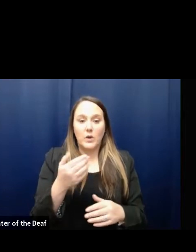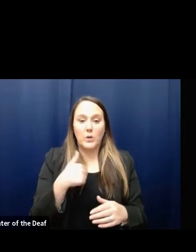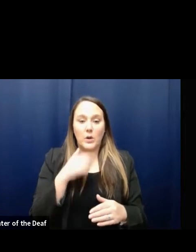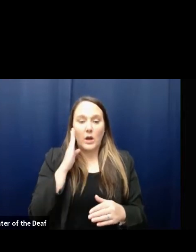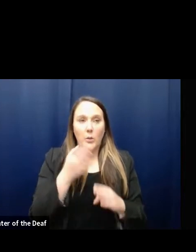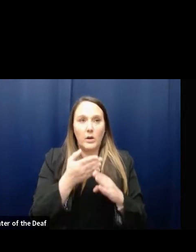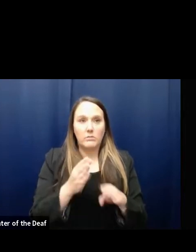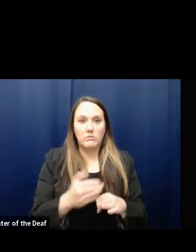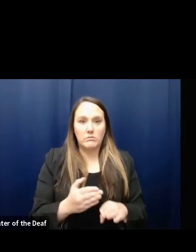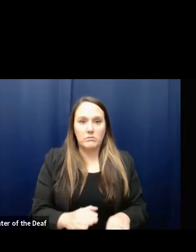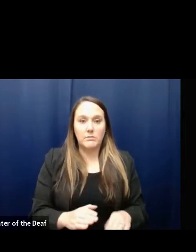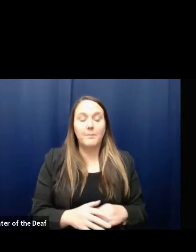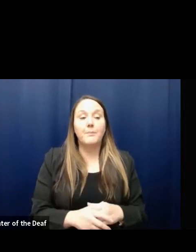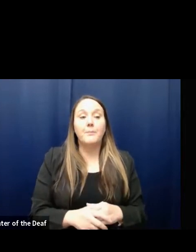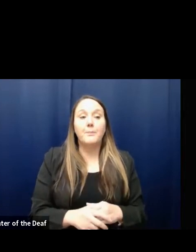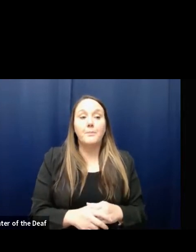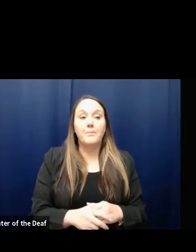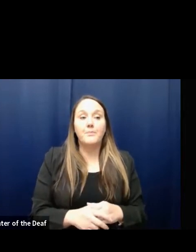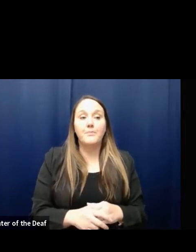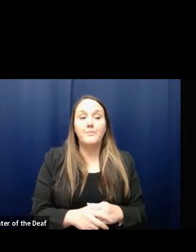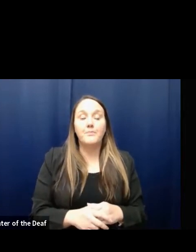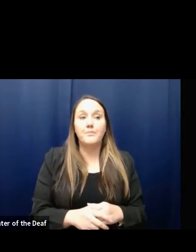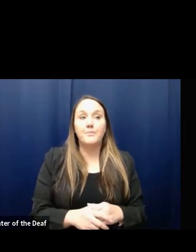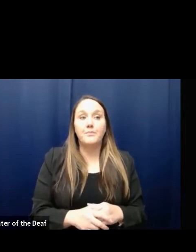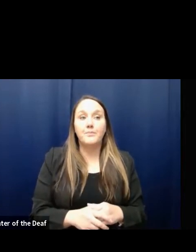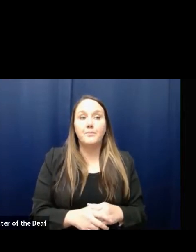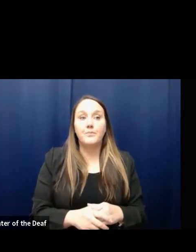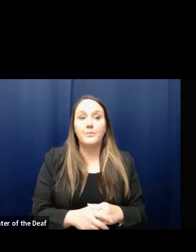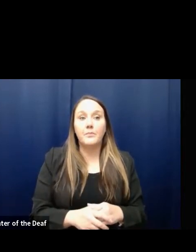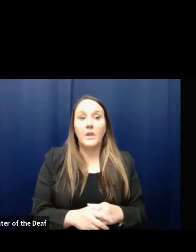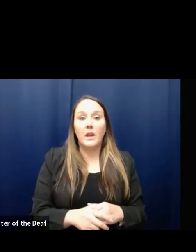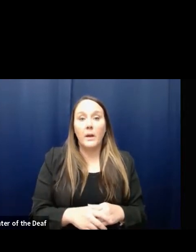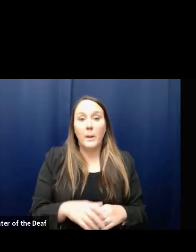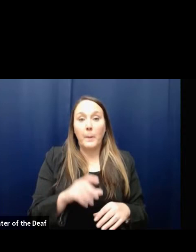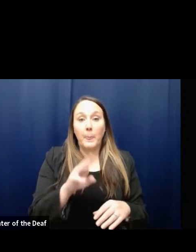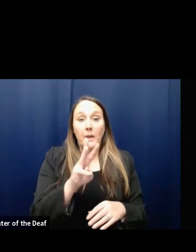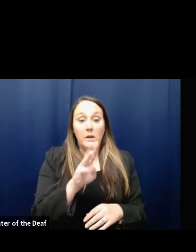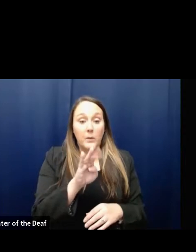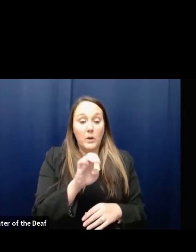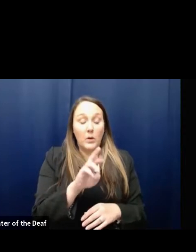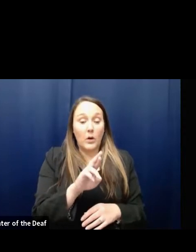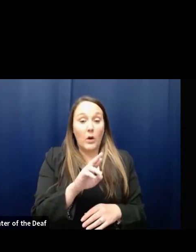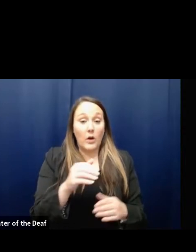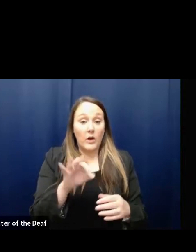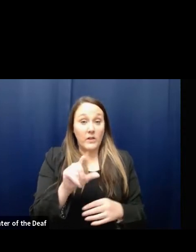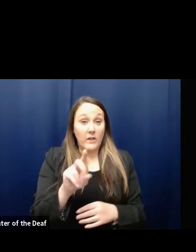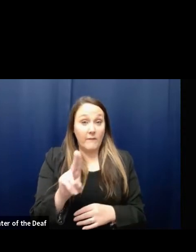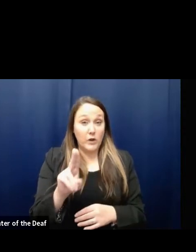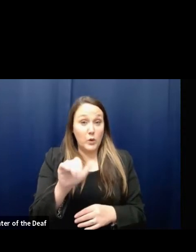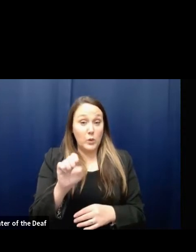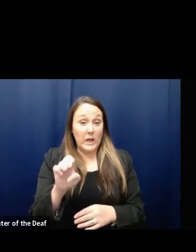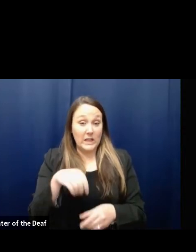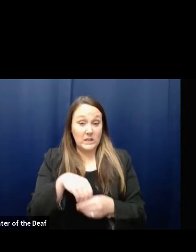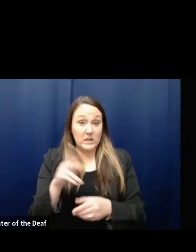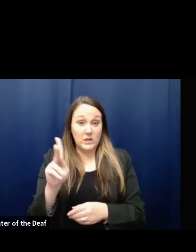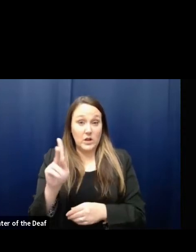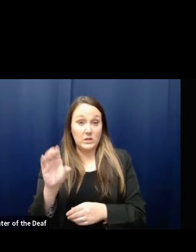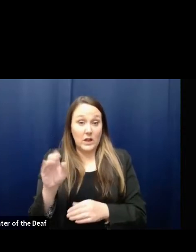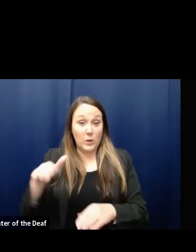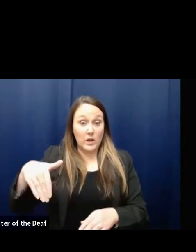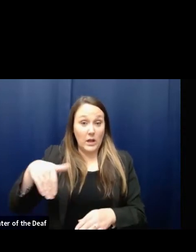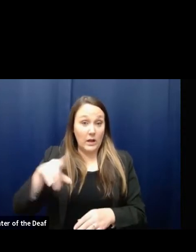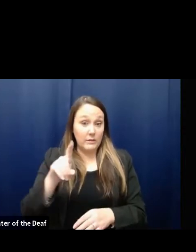up one at a time. From Malik with WBIR, are there flu cases in Knox County yet?